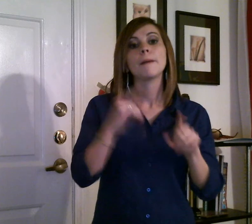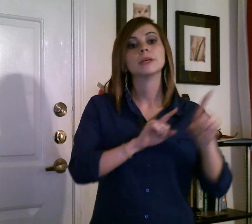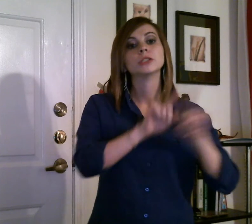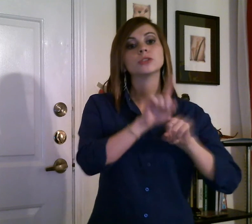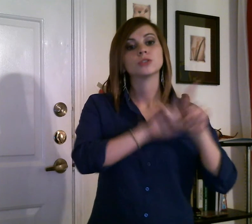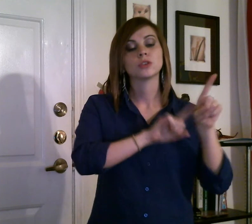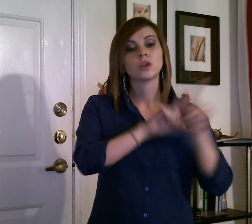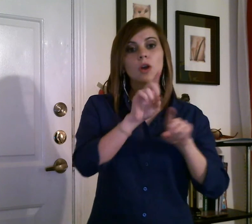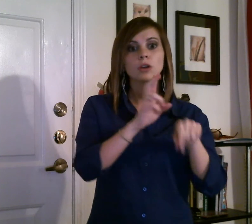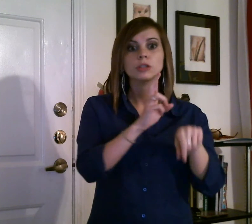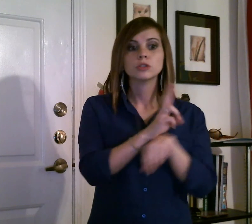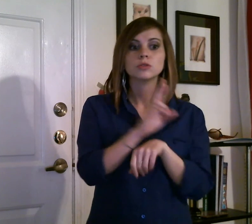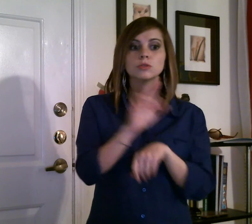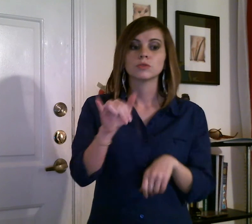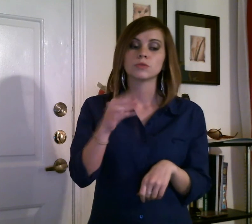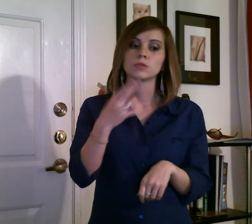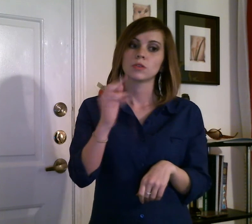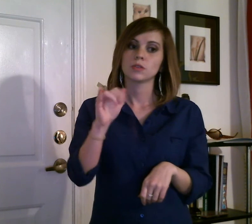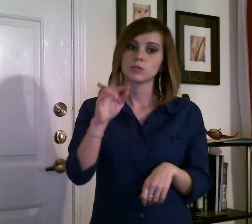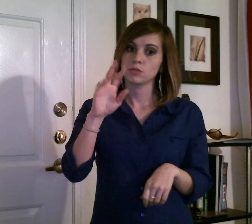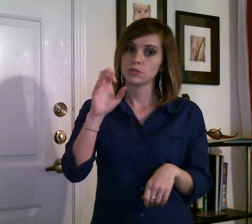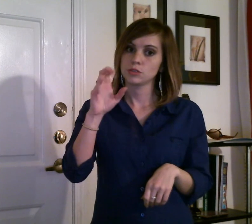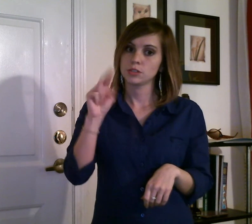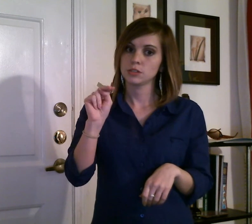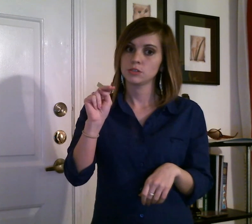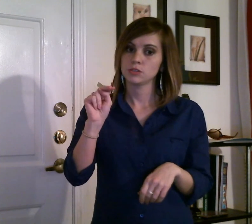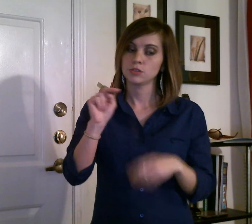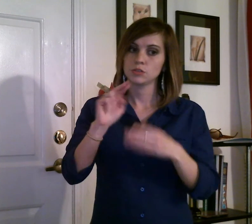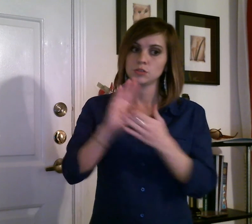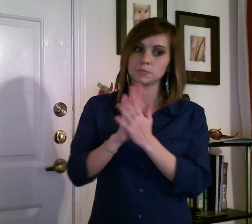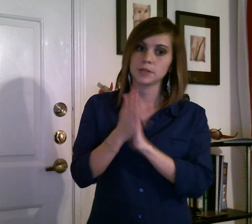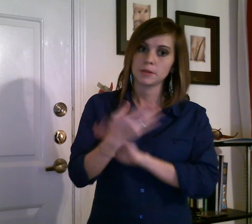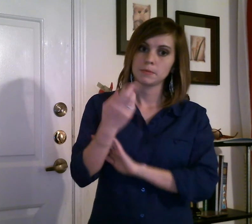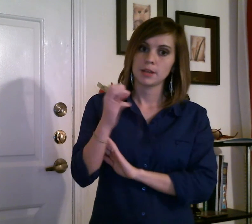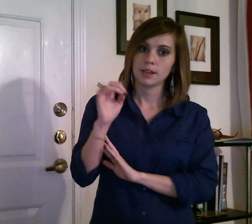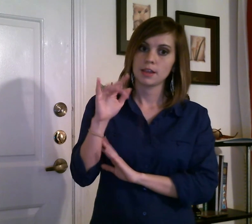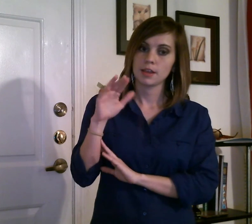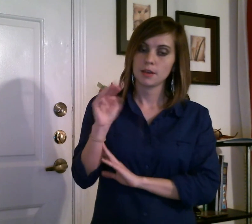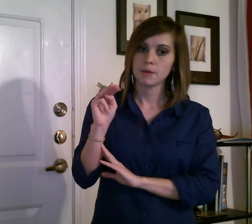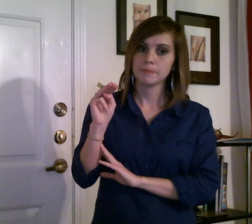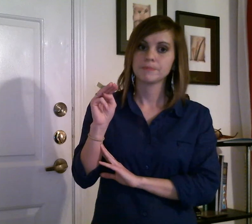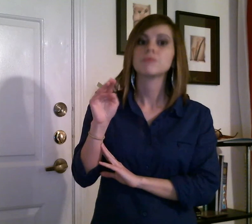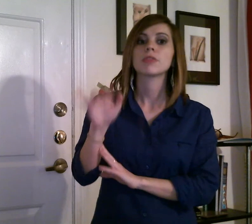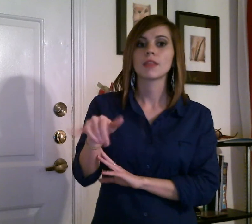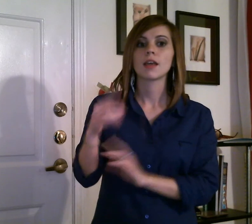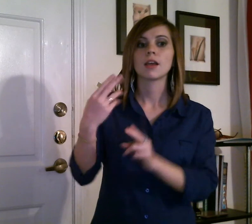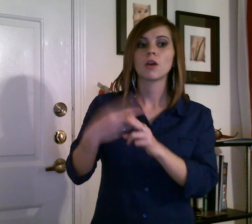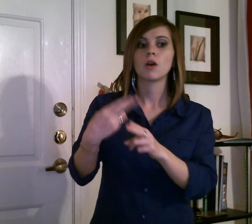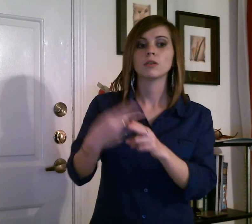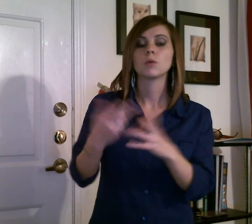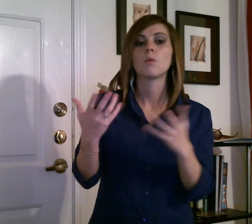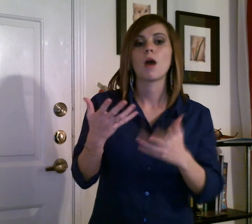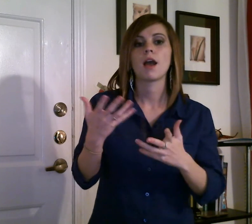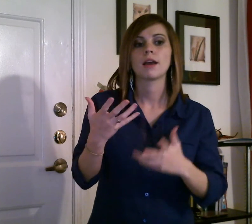is the most to form helium, it is now in its main sequence. This is now a main sequence star.